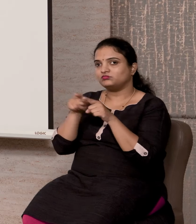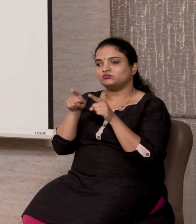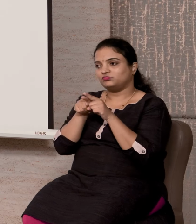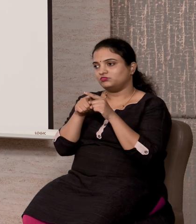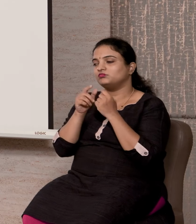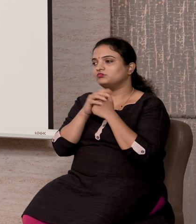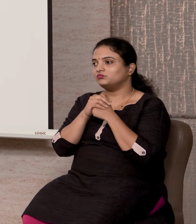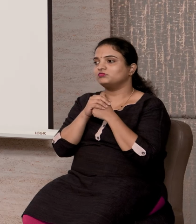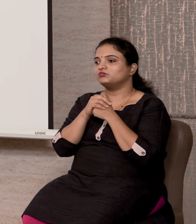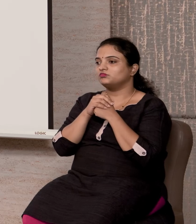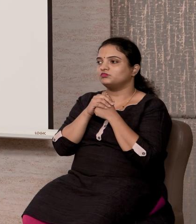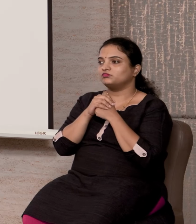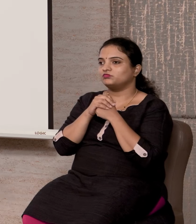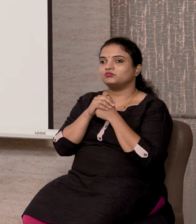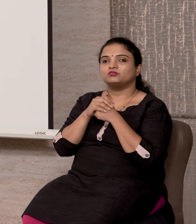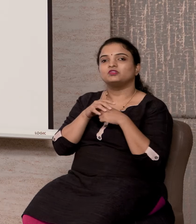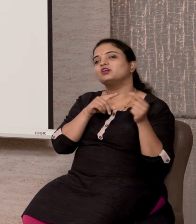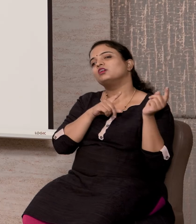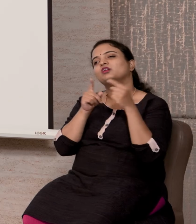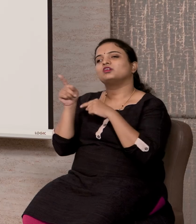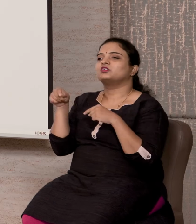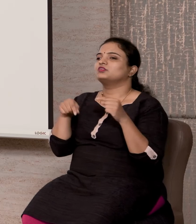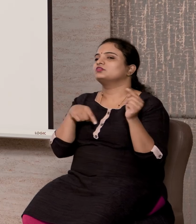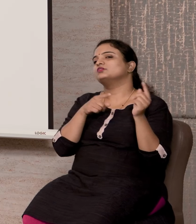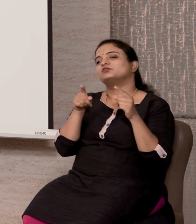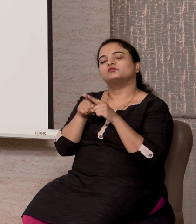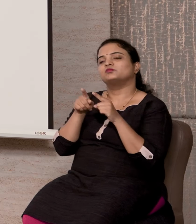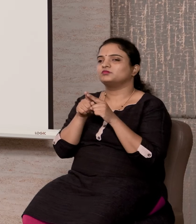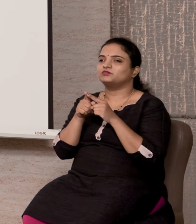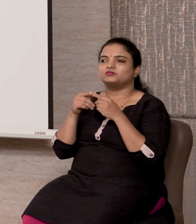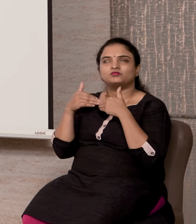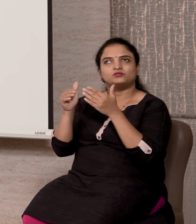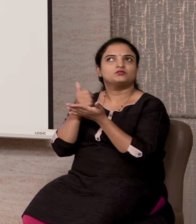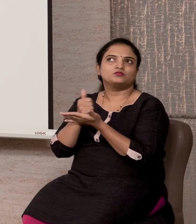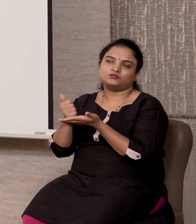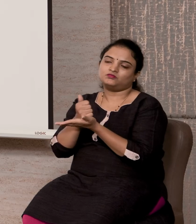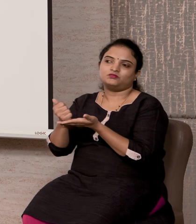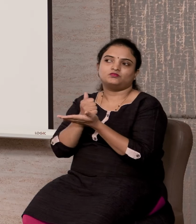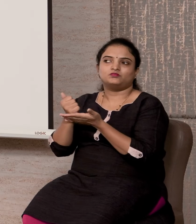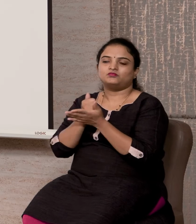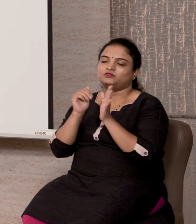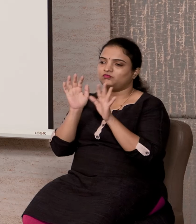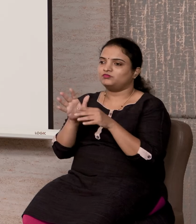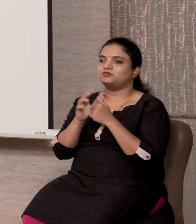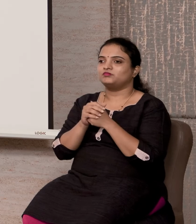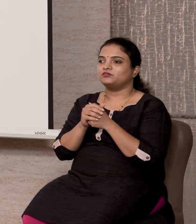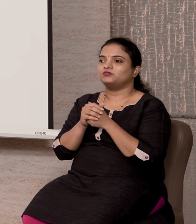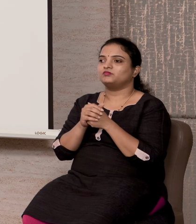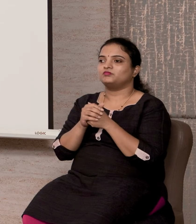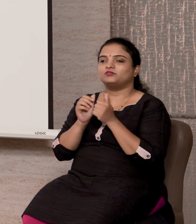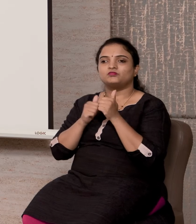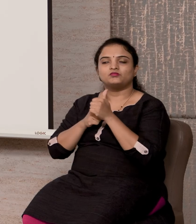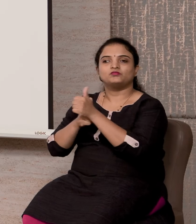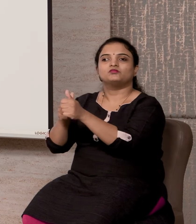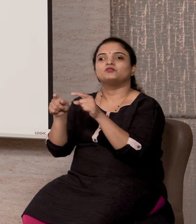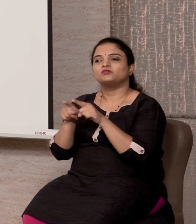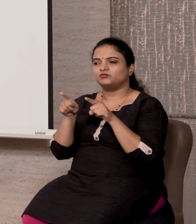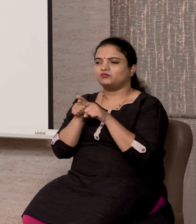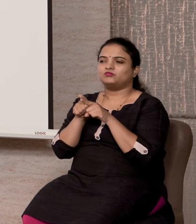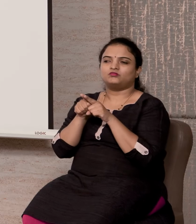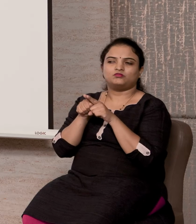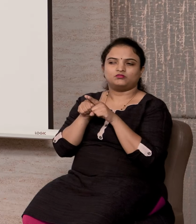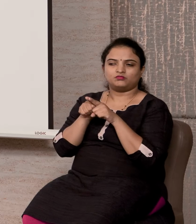leaderboard, things like that. So all these games are already under, practice. So I follow something called as design-based research, which is